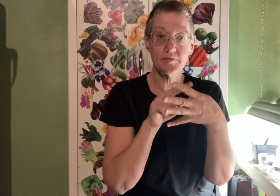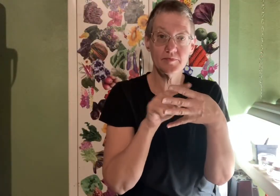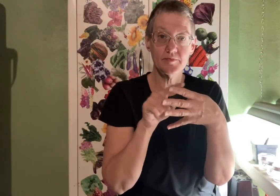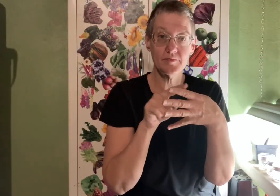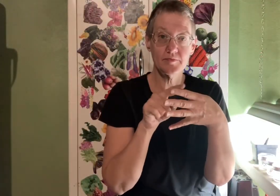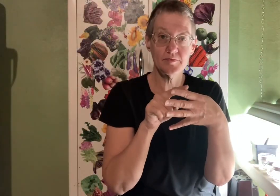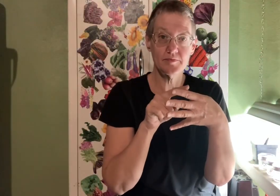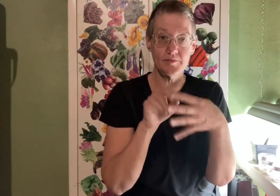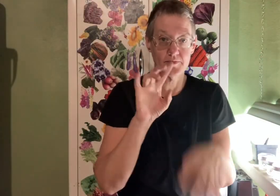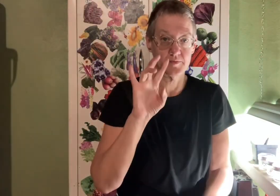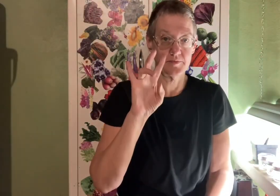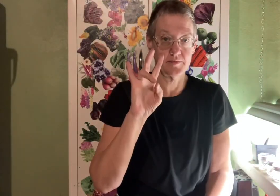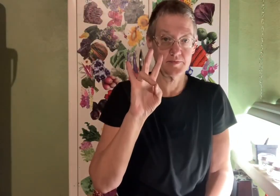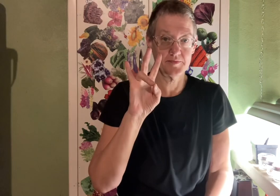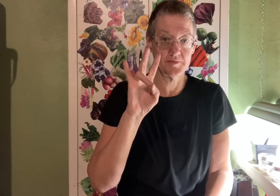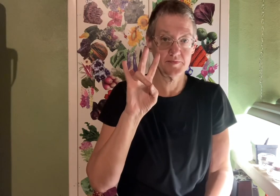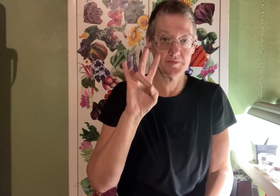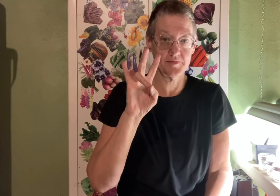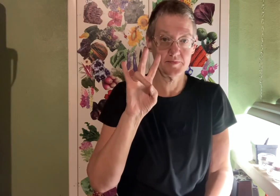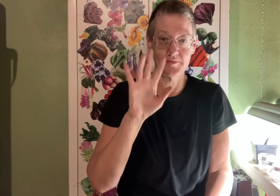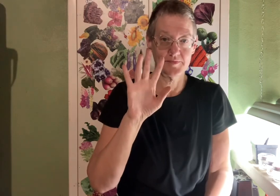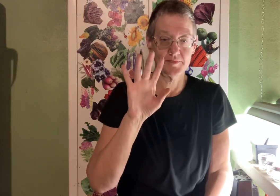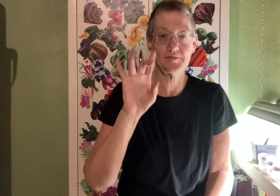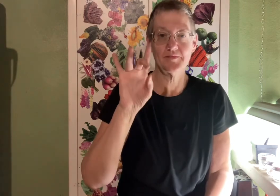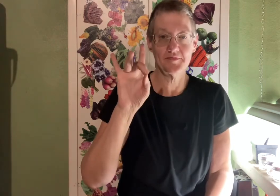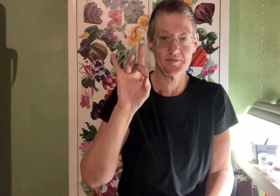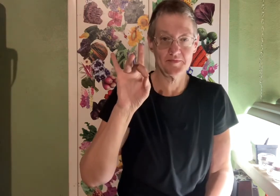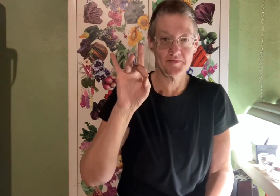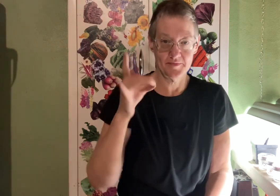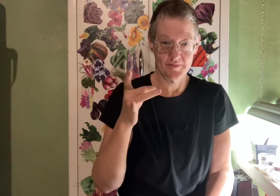It's the beginning of November, the 7th, no, it's the 8th.